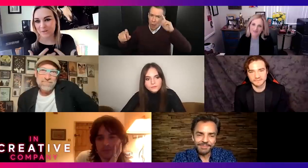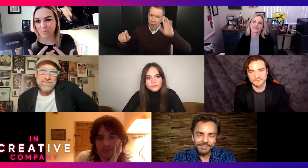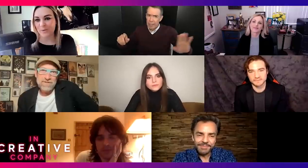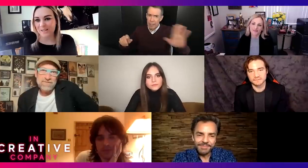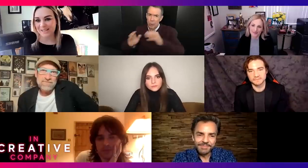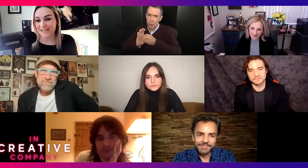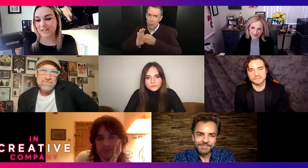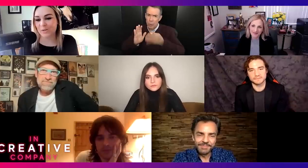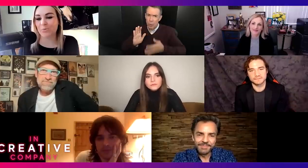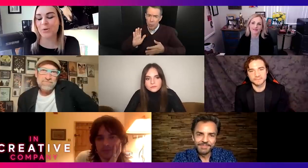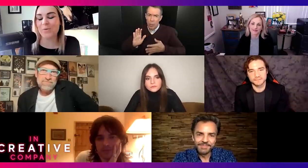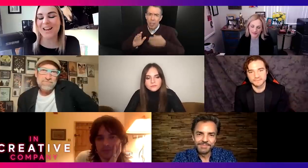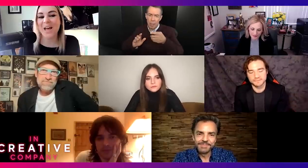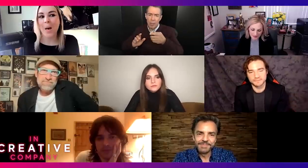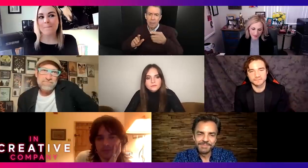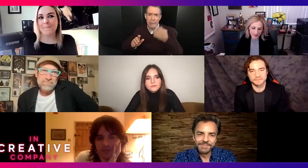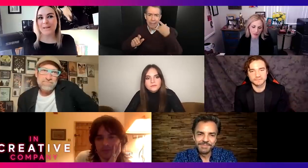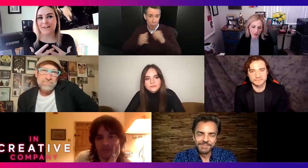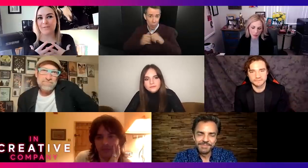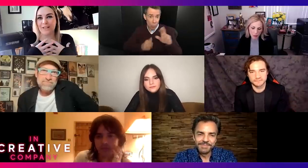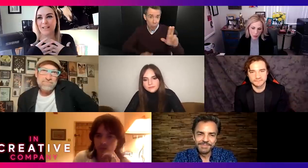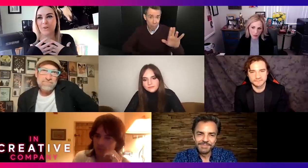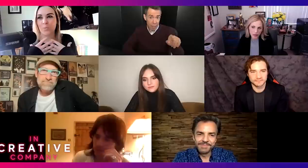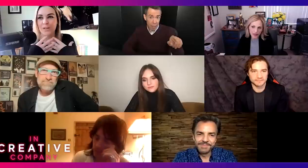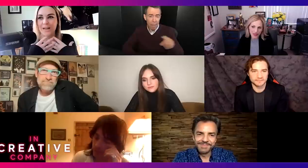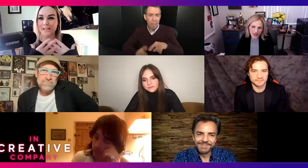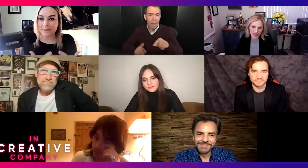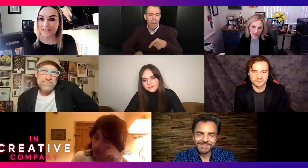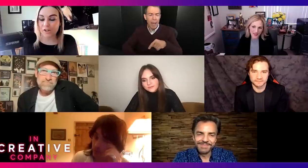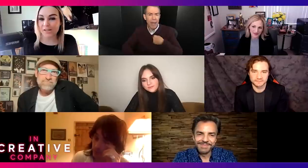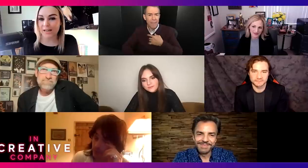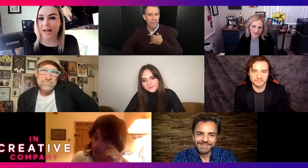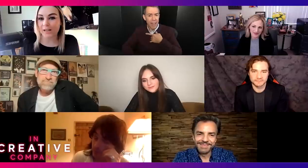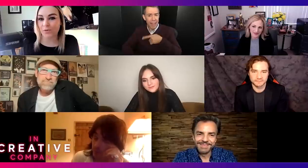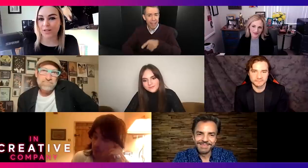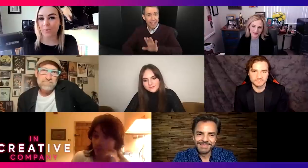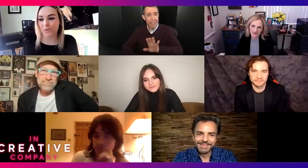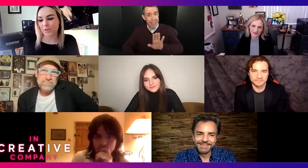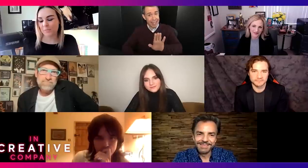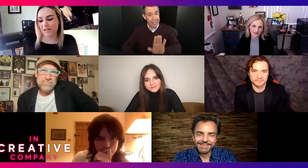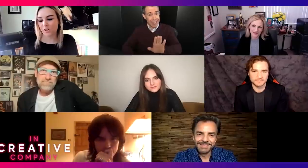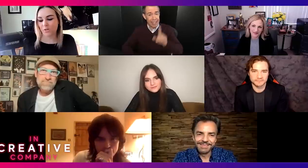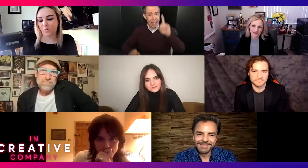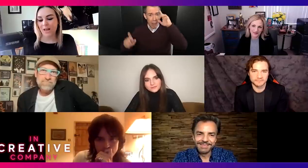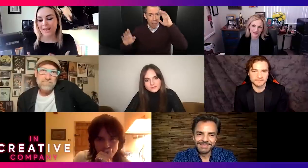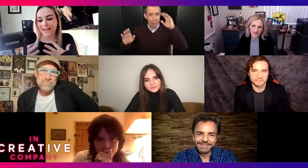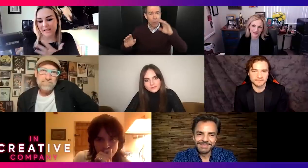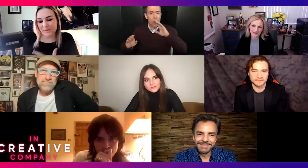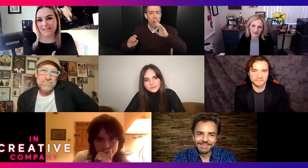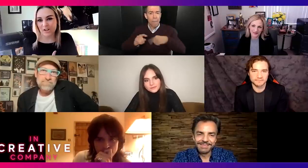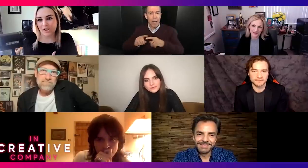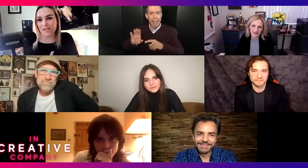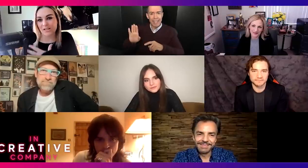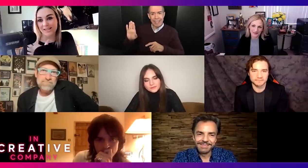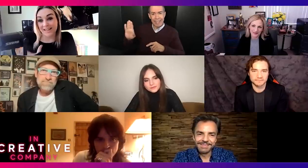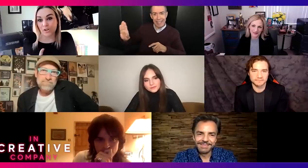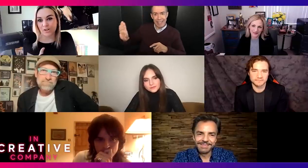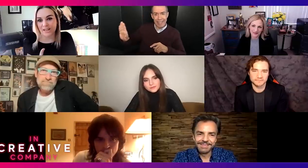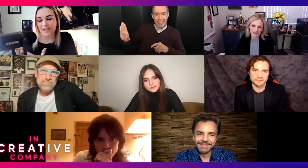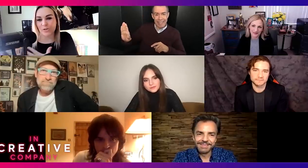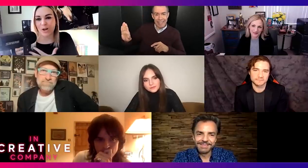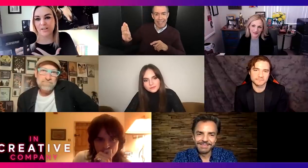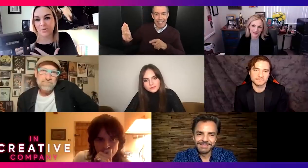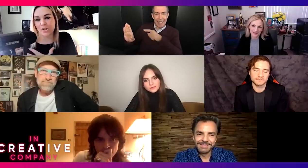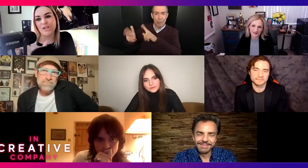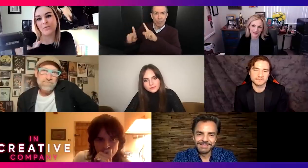when he sees promise, like he does with Ruby. But I feel like the expectations that he has for them also speaks to the expectations and the